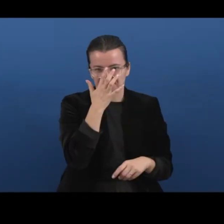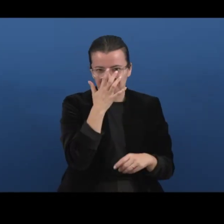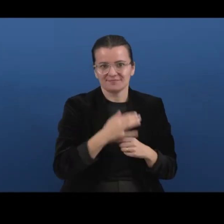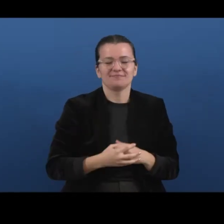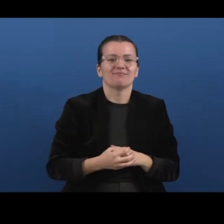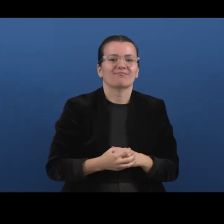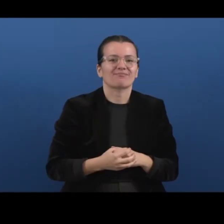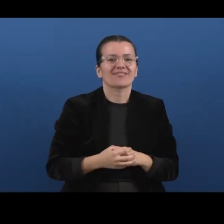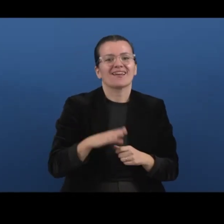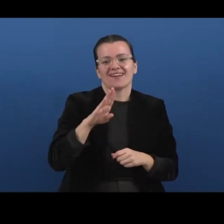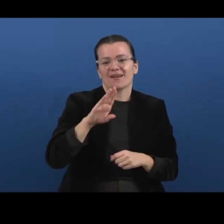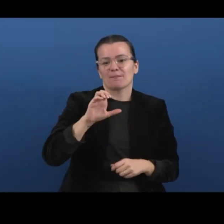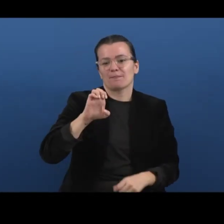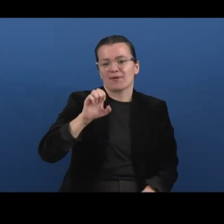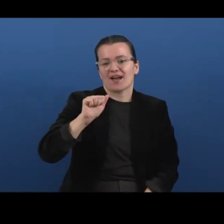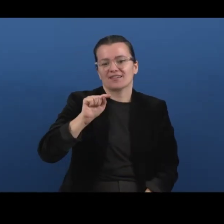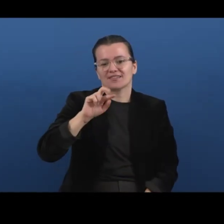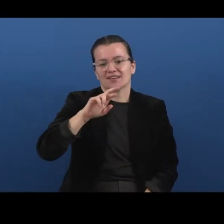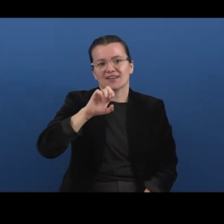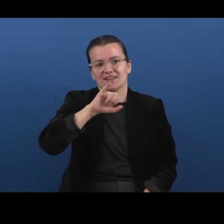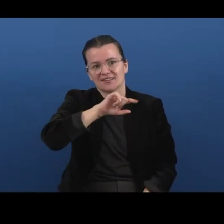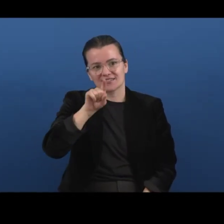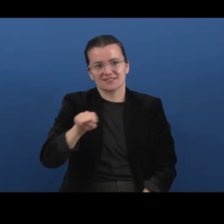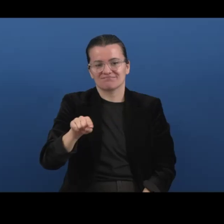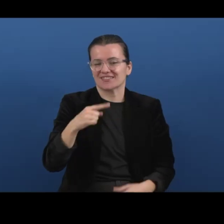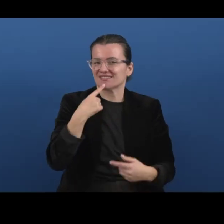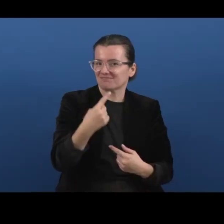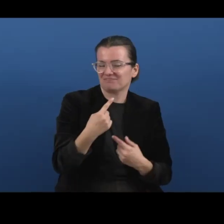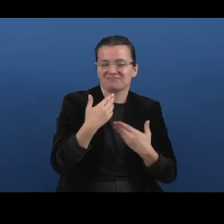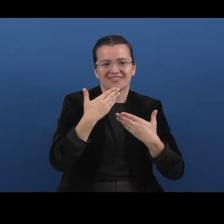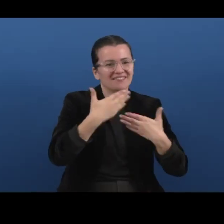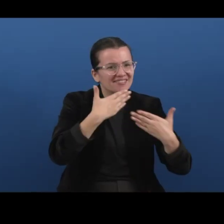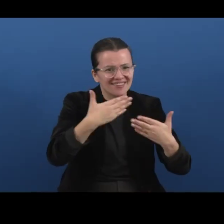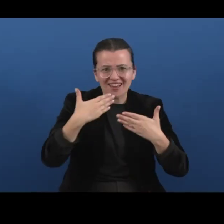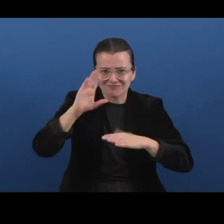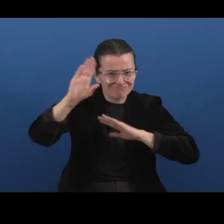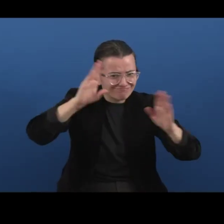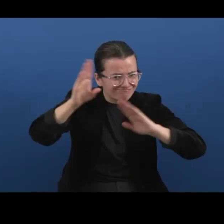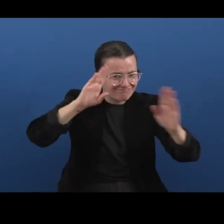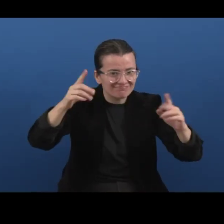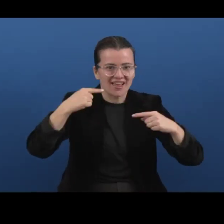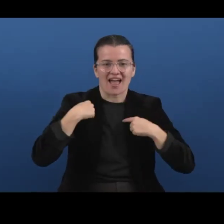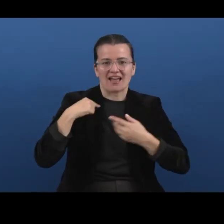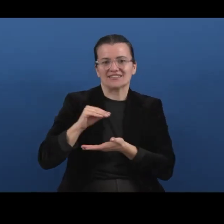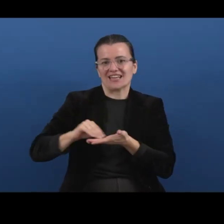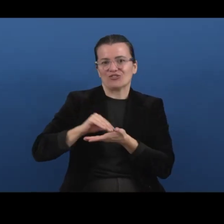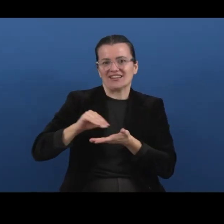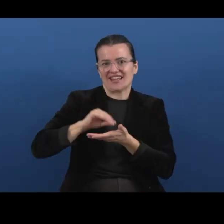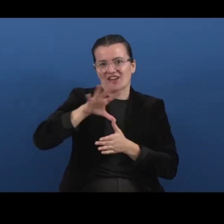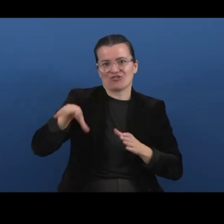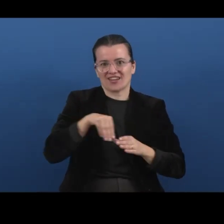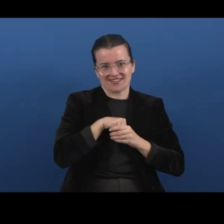here today on behalf of the Secretariat of the ILO Global Business and Disability Network to present our